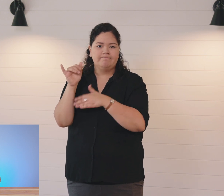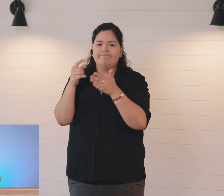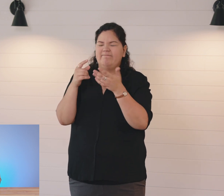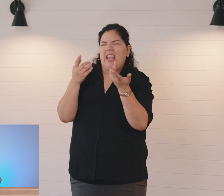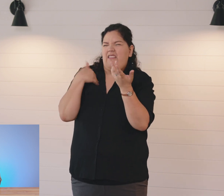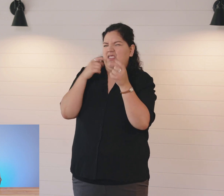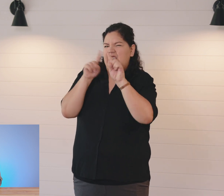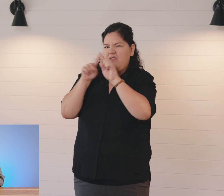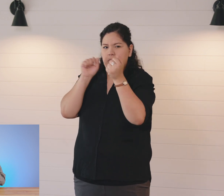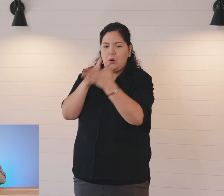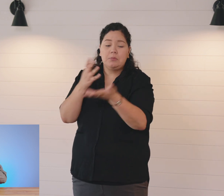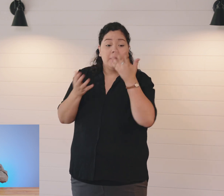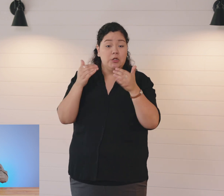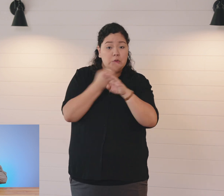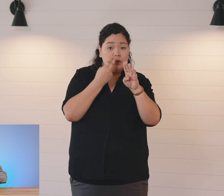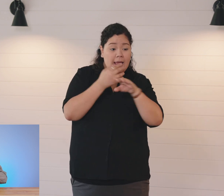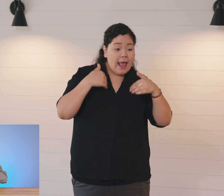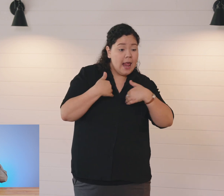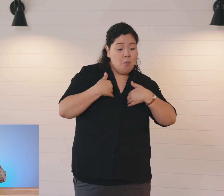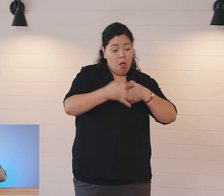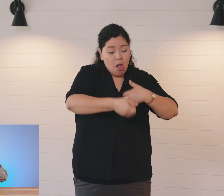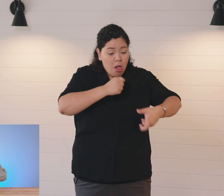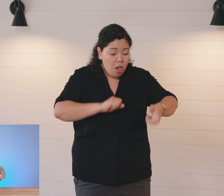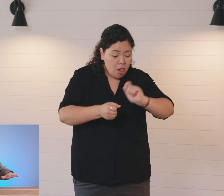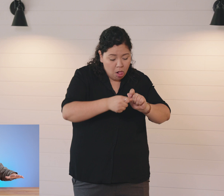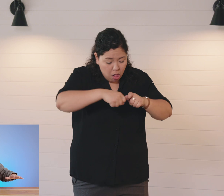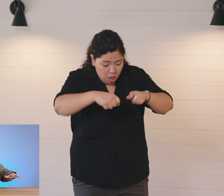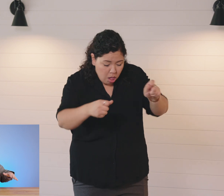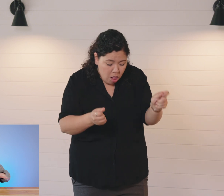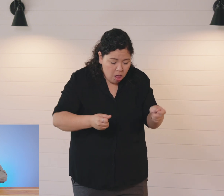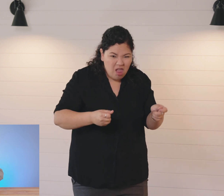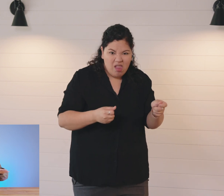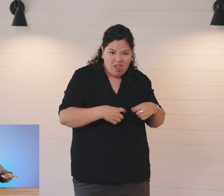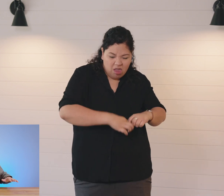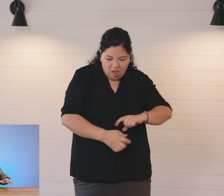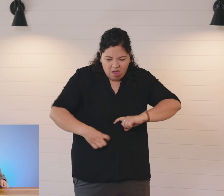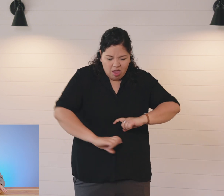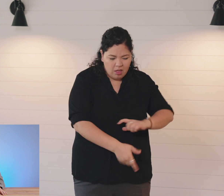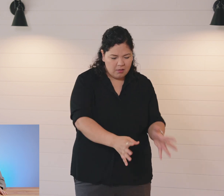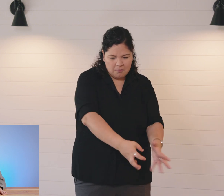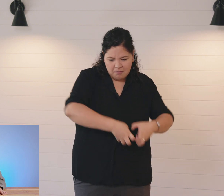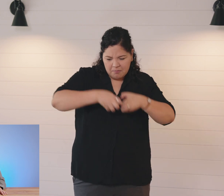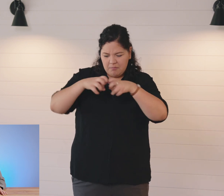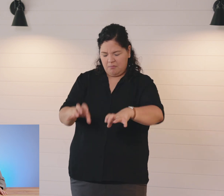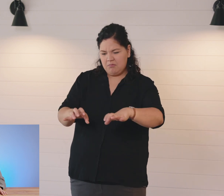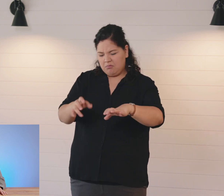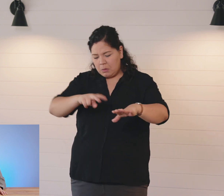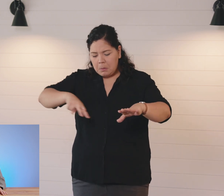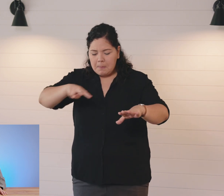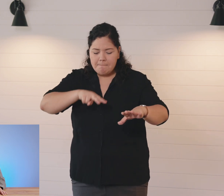an animal and take the intestines of the animal and lay them out on a lay them out on a table